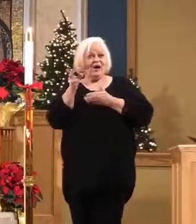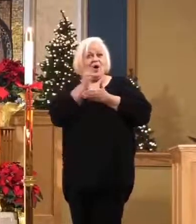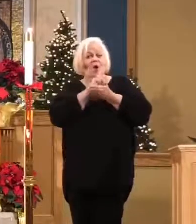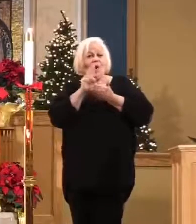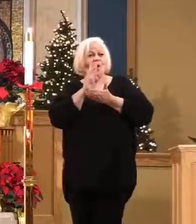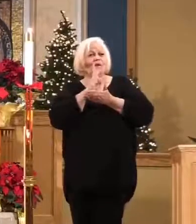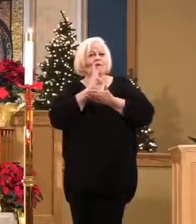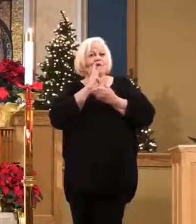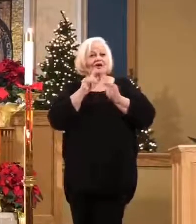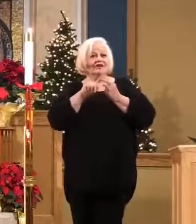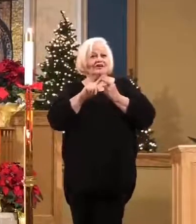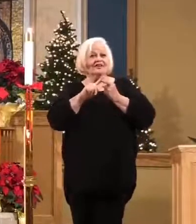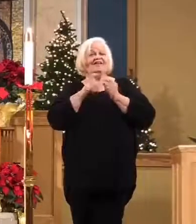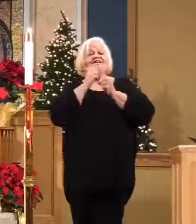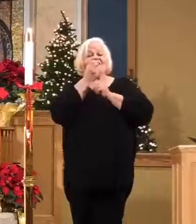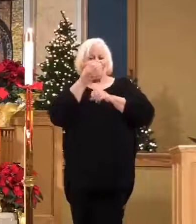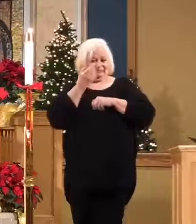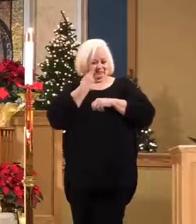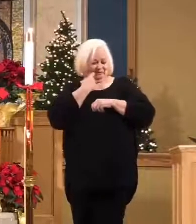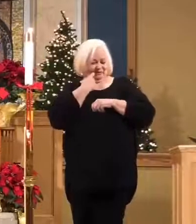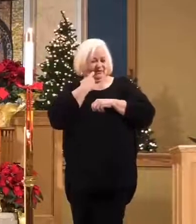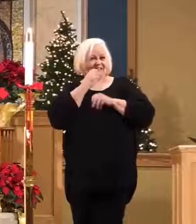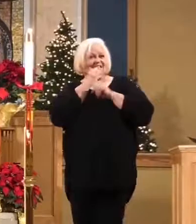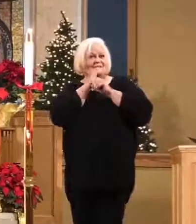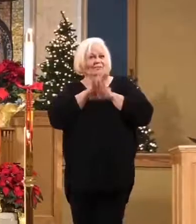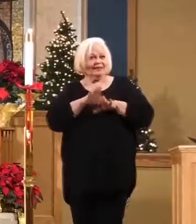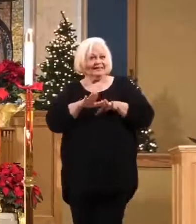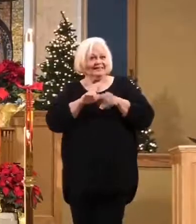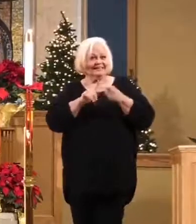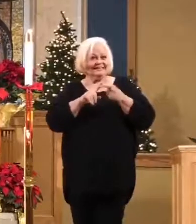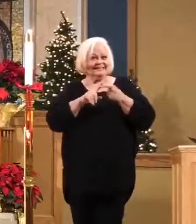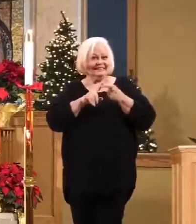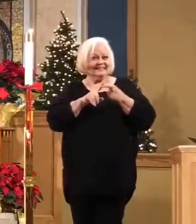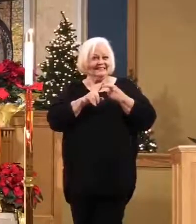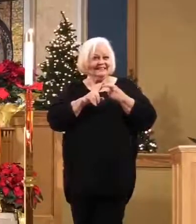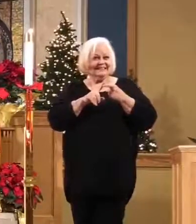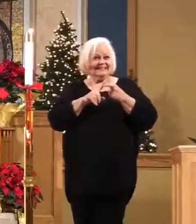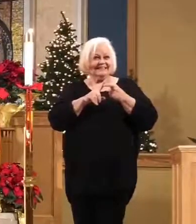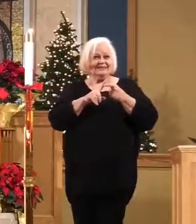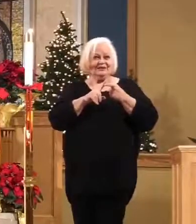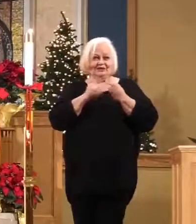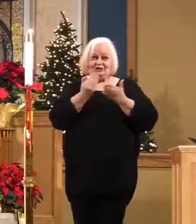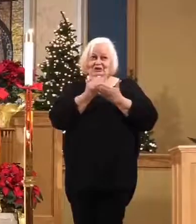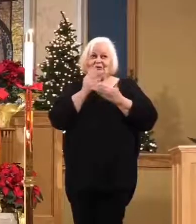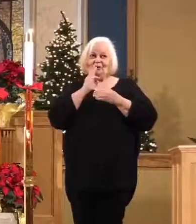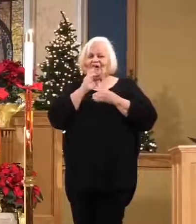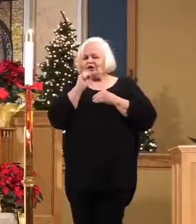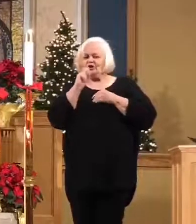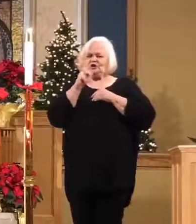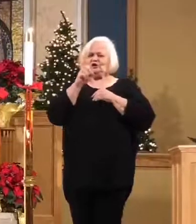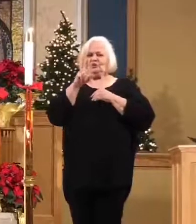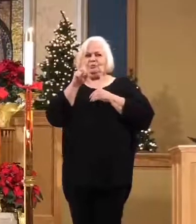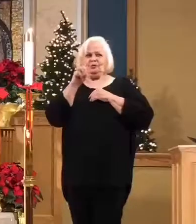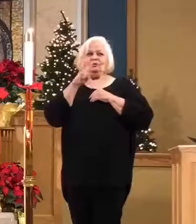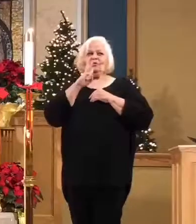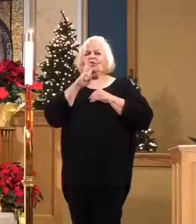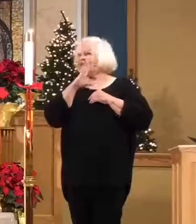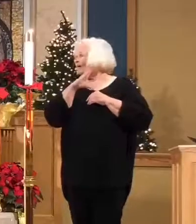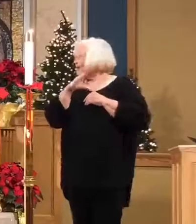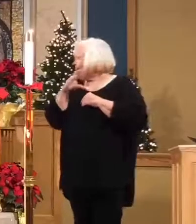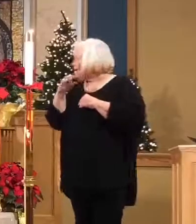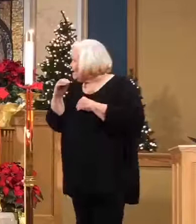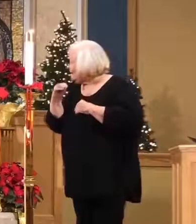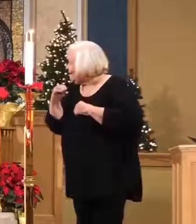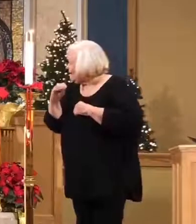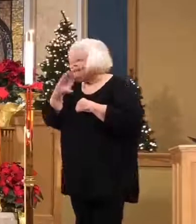water, freshly blessed, Epiphany water, so super duper holy water, if you will, and chalk, and a